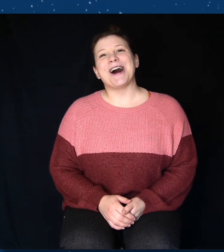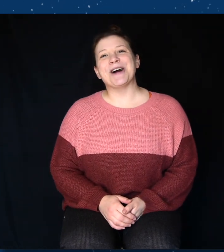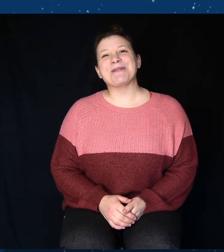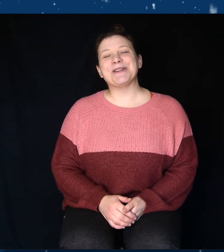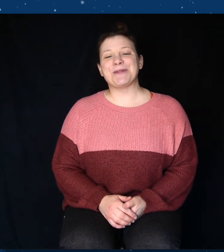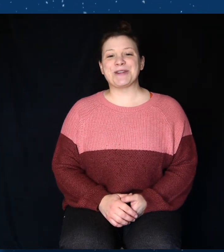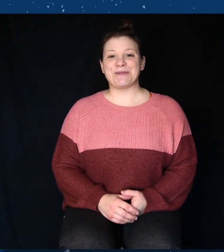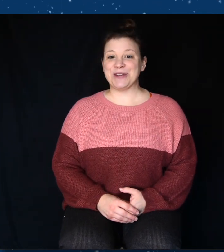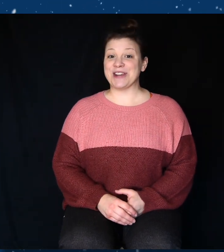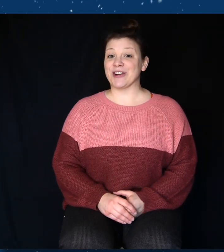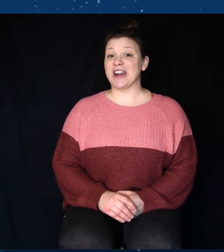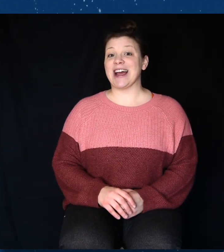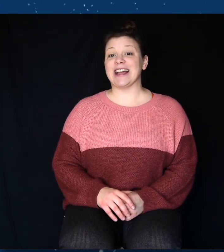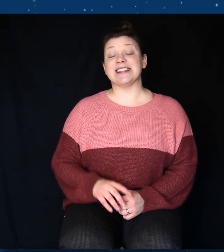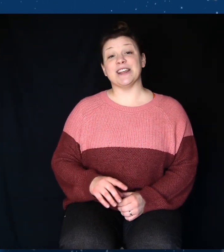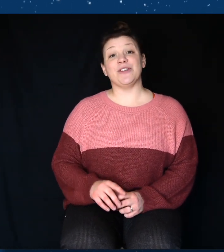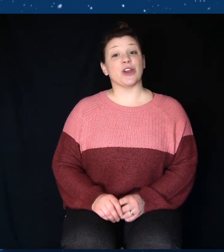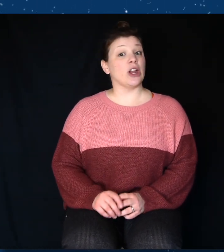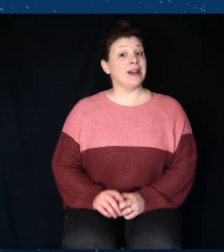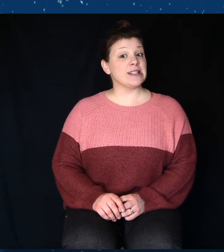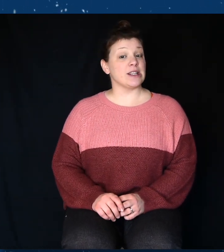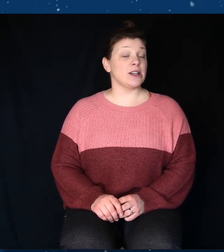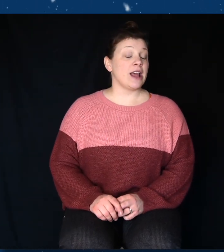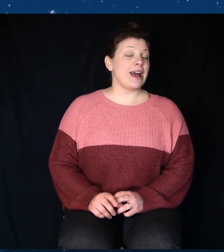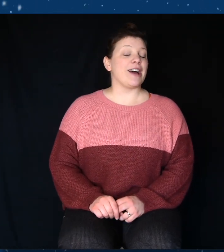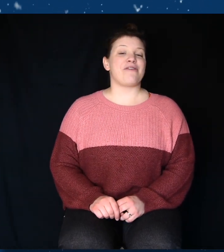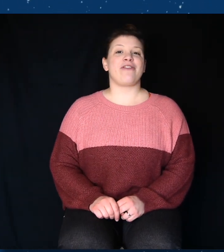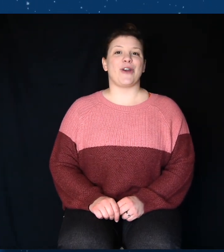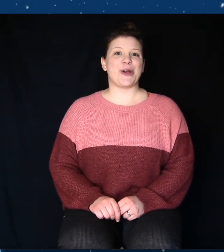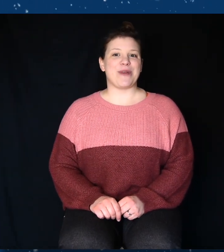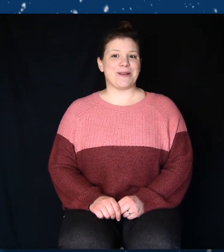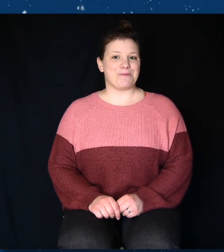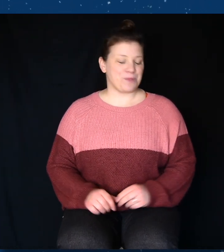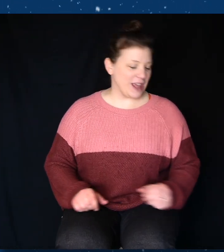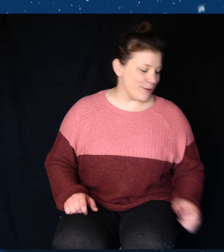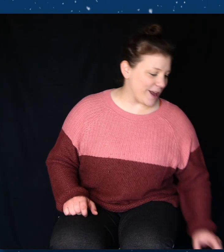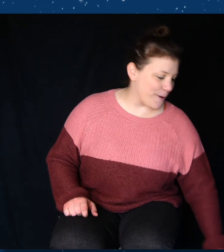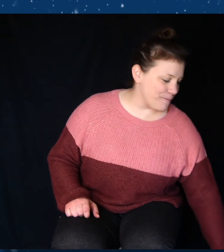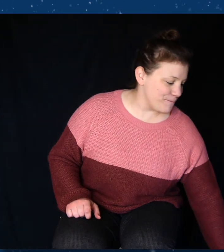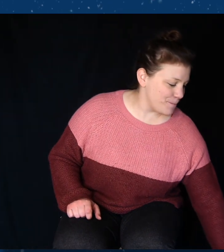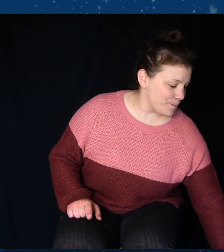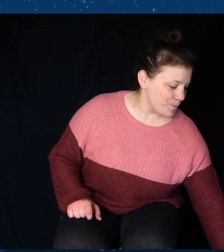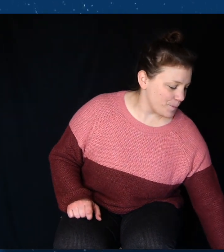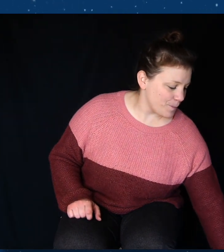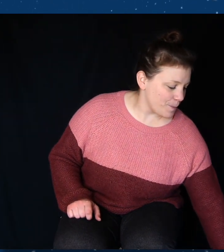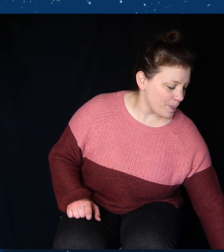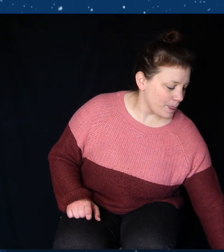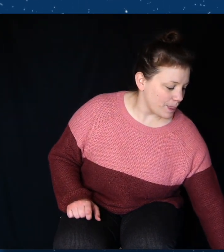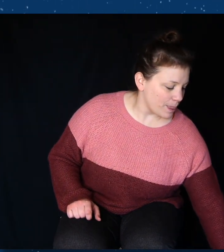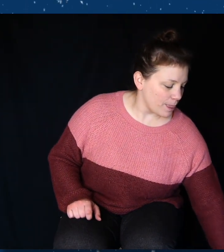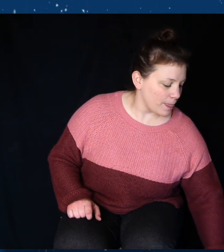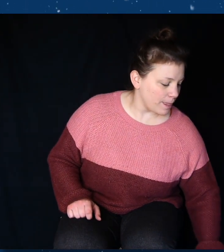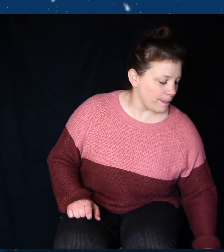Okay, I'm going to put some music on and see if you can listen and follow me. Here we go.